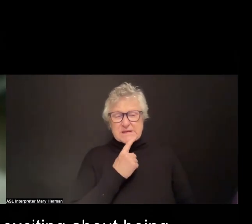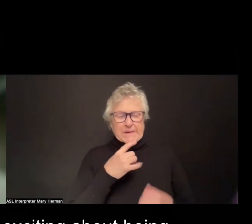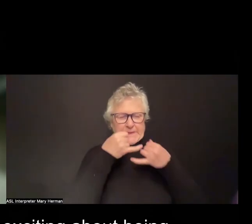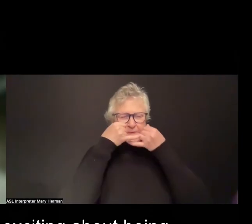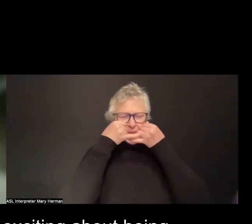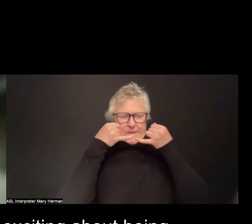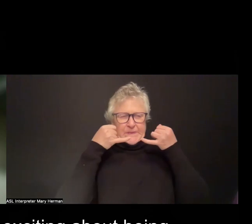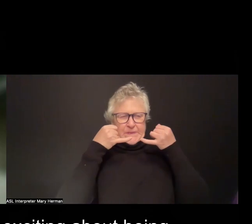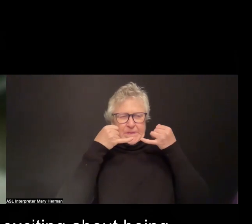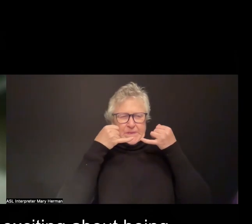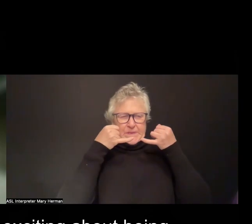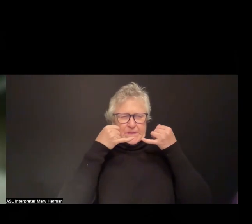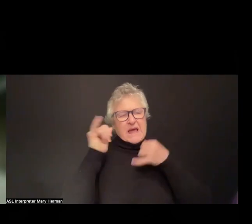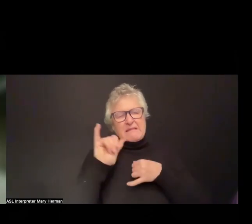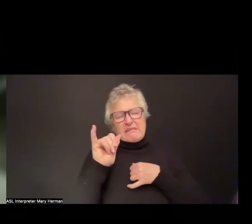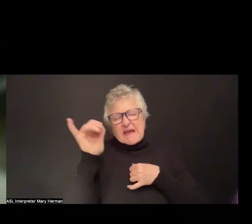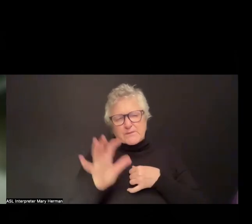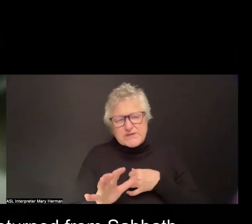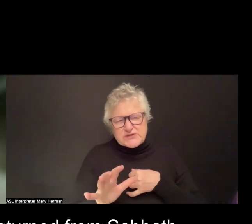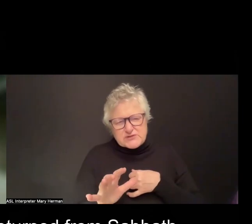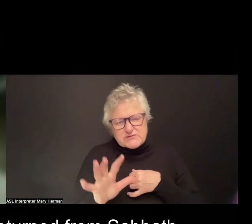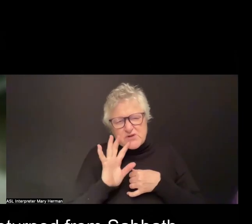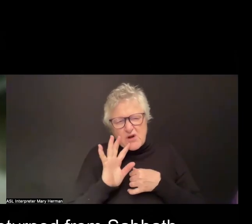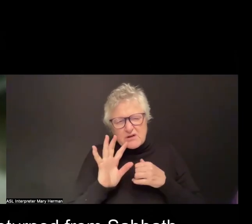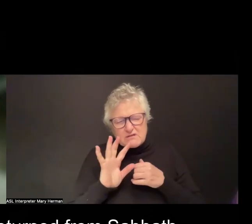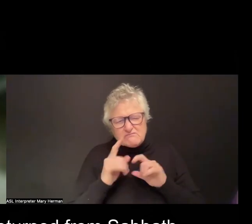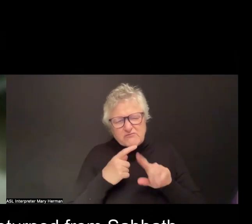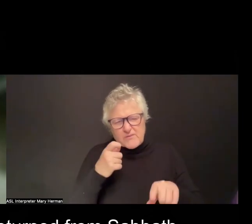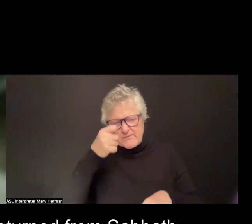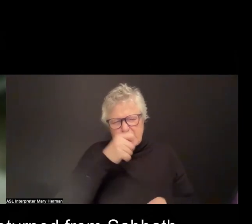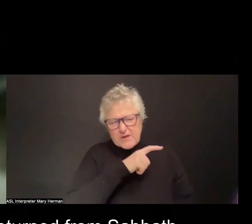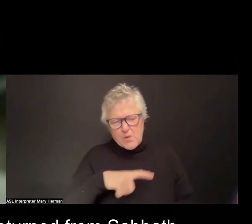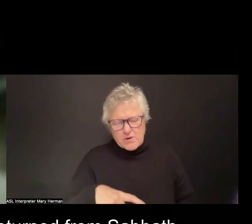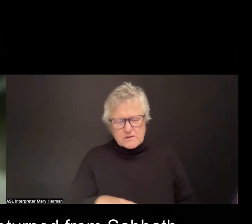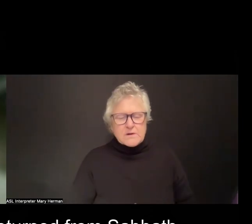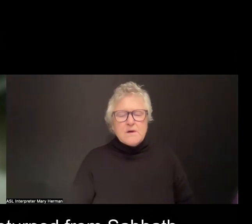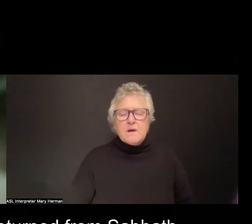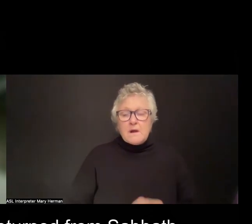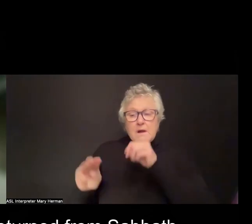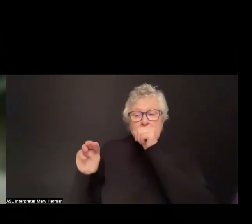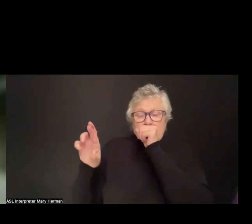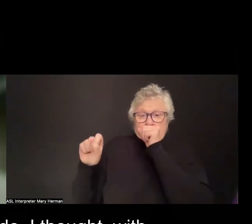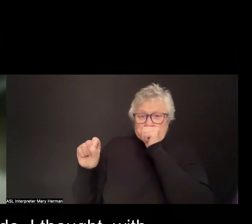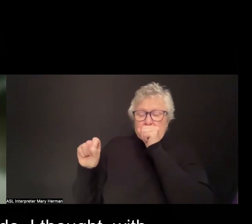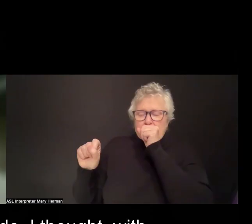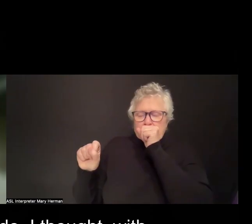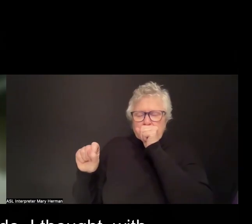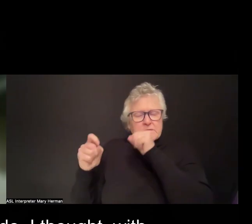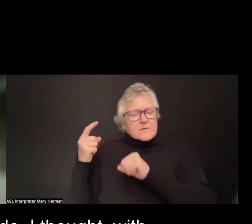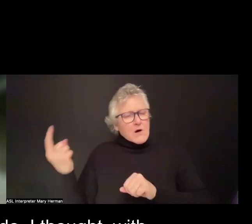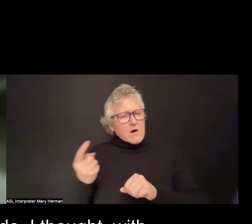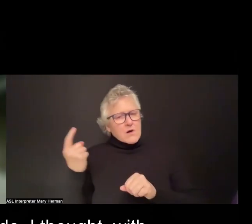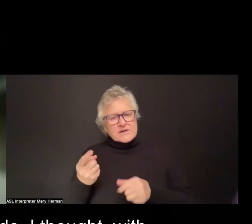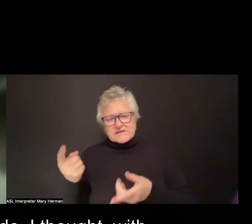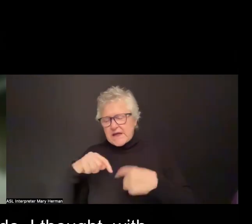within a fingertip's length from such fame. Mrs. Tomlinson always returned from Sabbath meeting with a high color to her cheeks that had little to do,